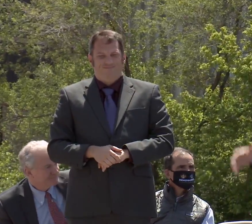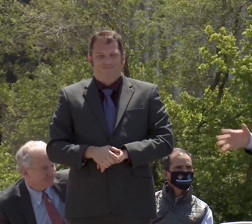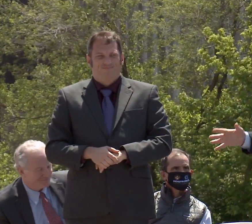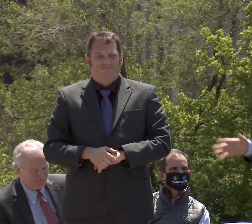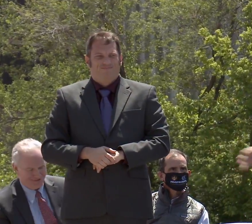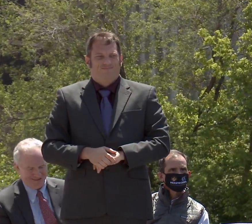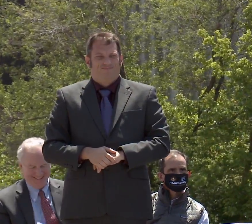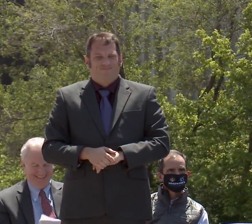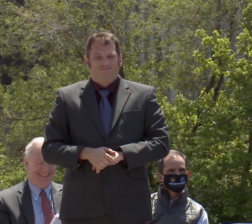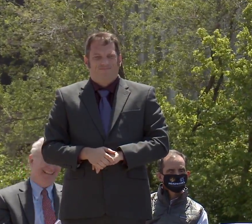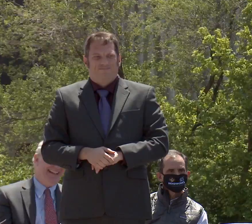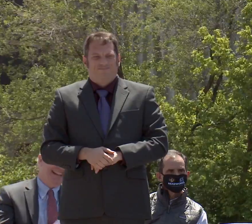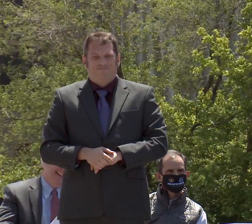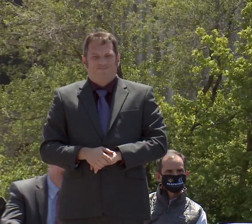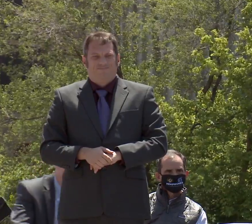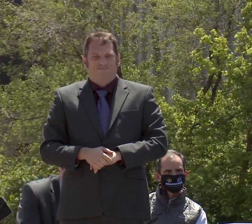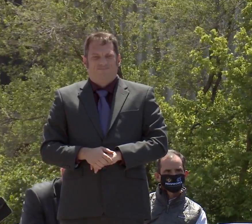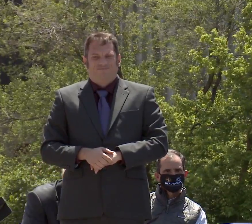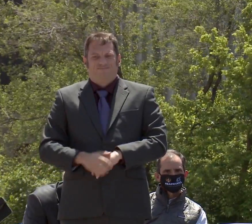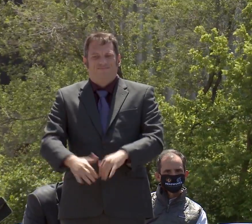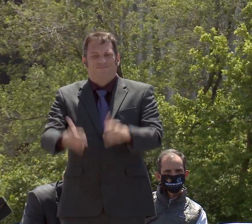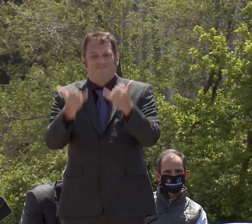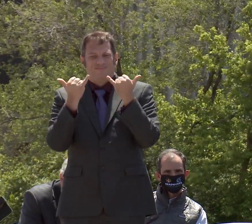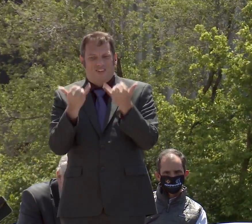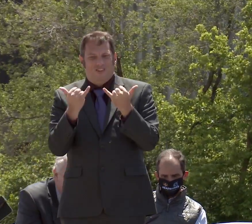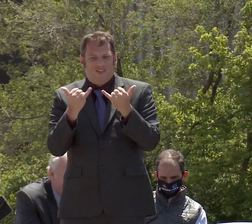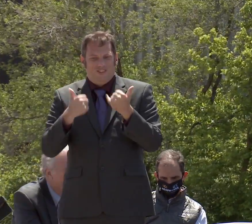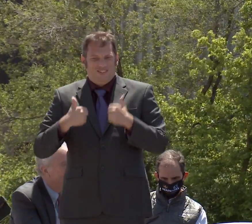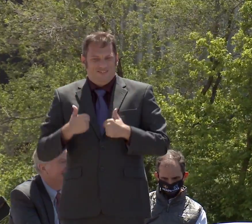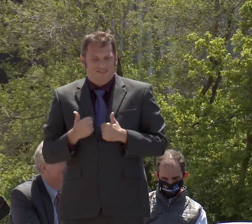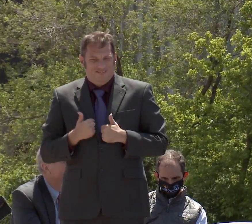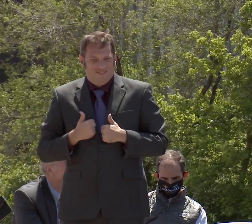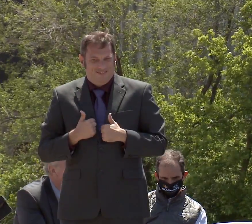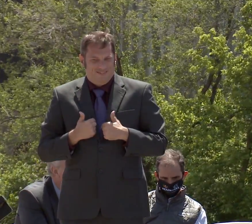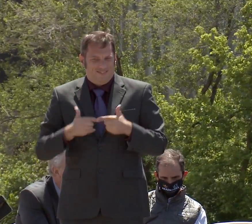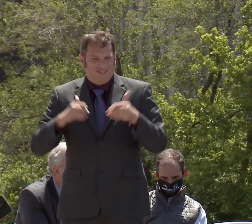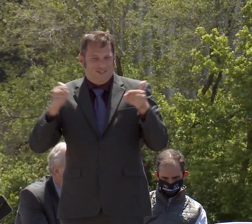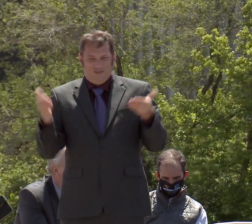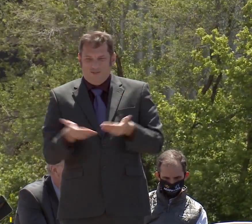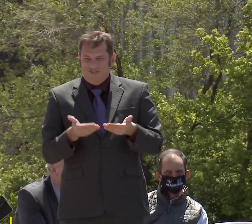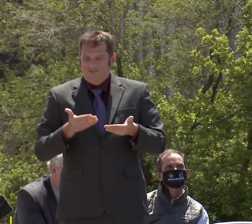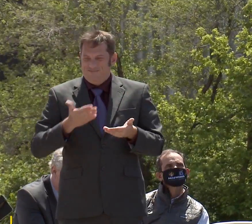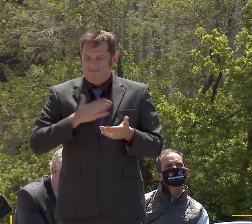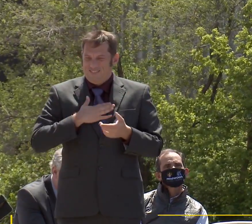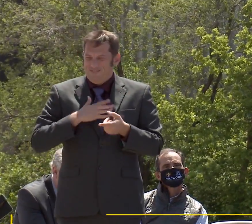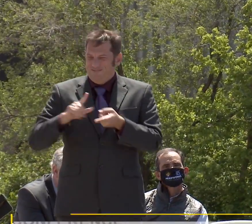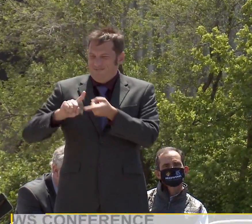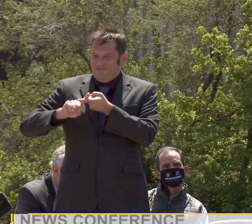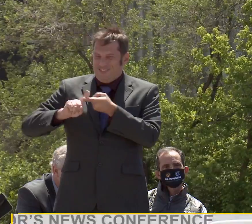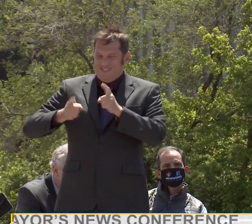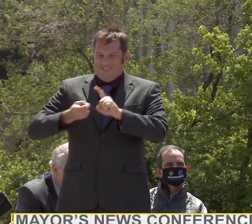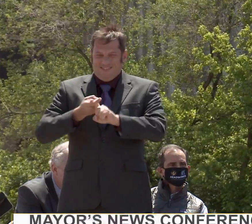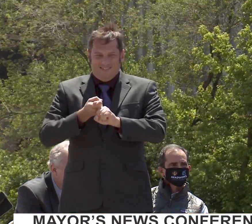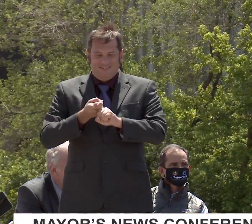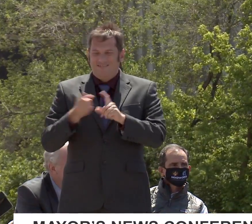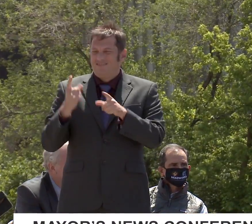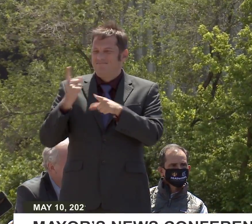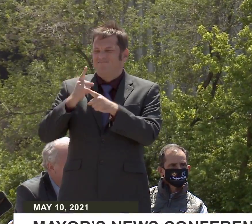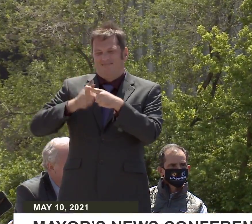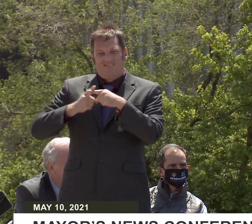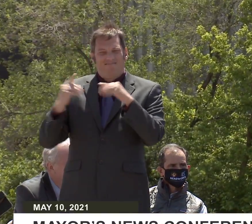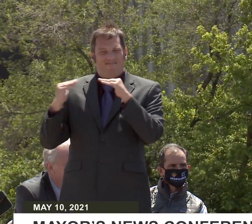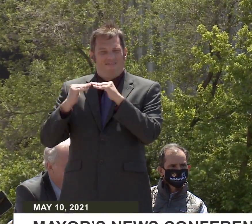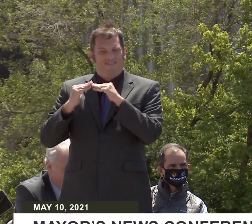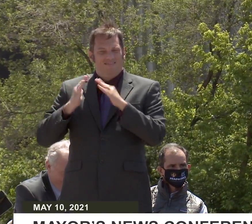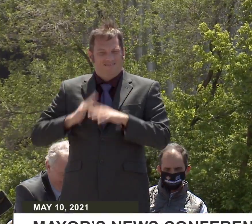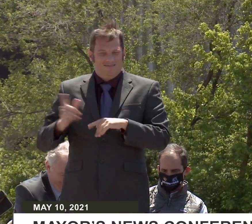And now it's my pleasure to introduce my colleague, my friend. Believe me, the two of us work together